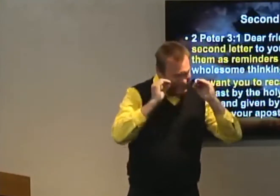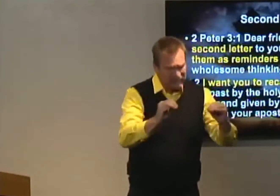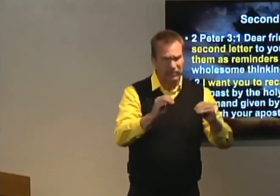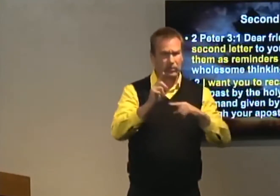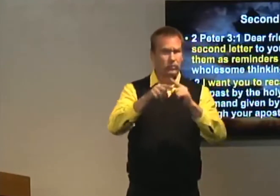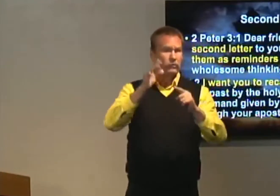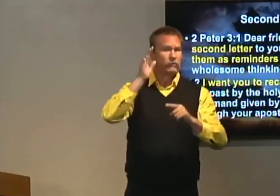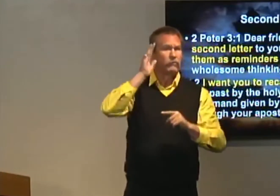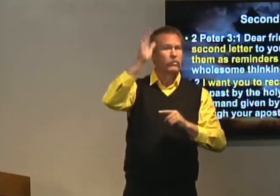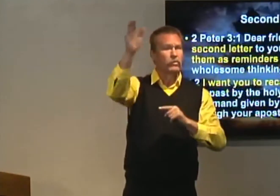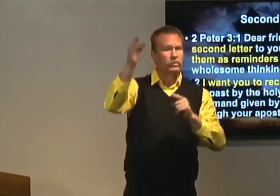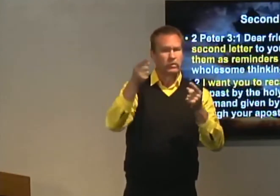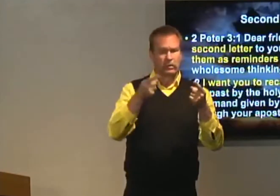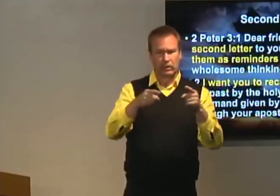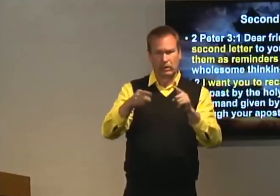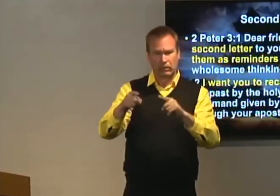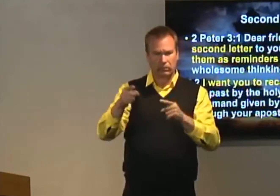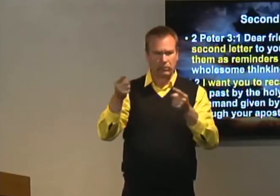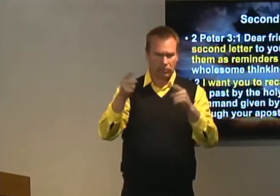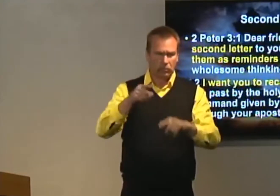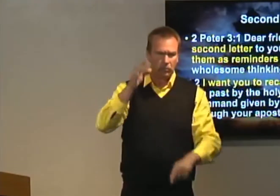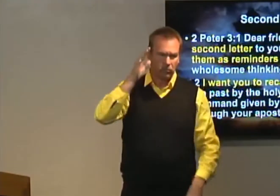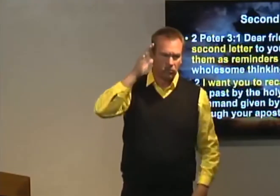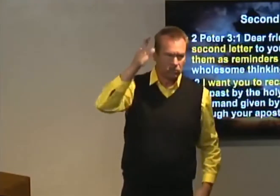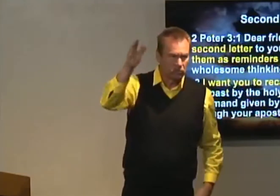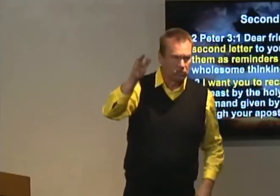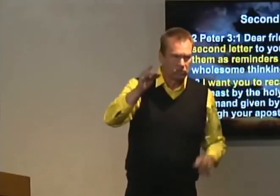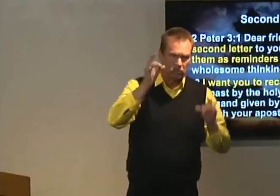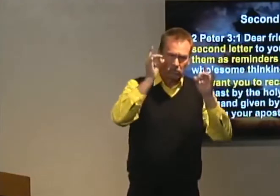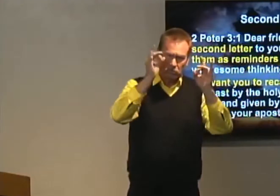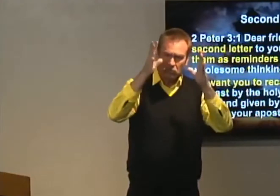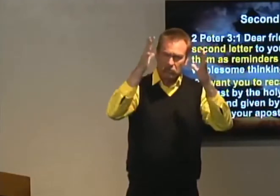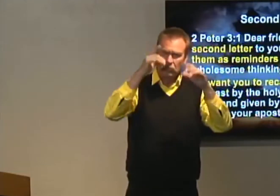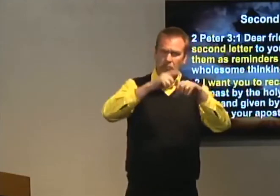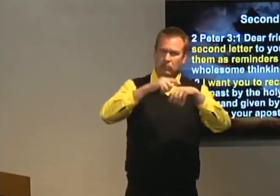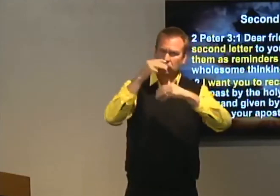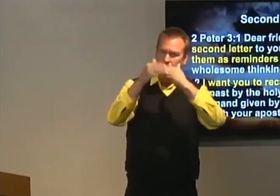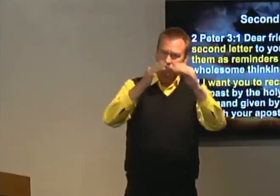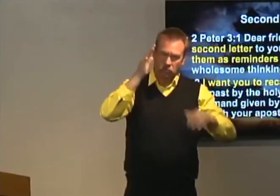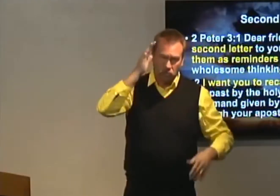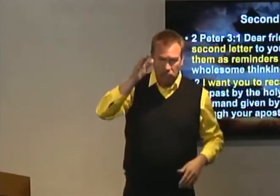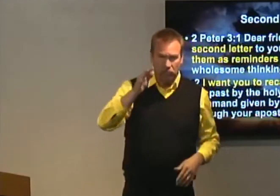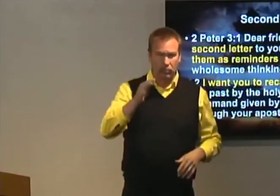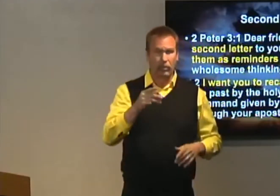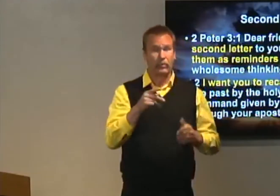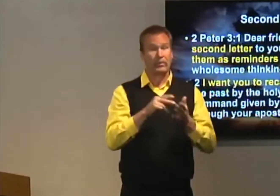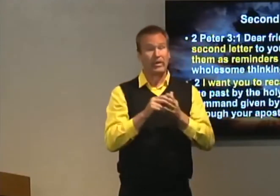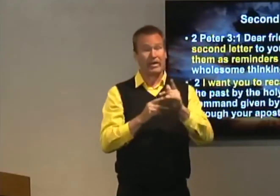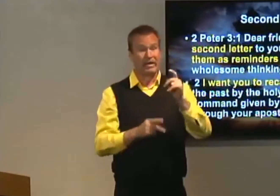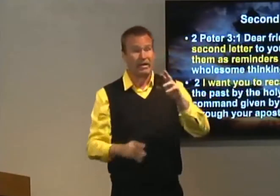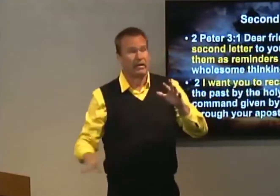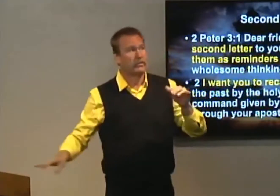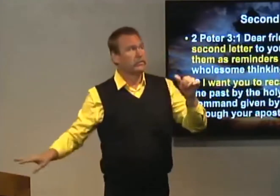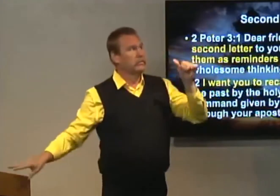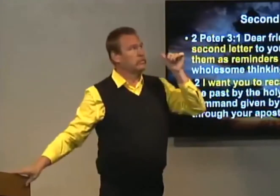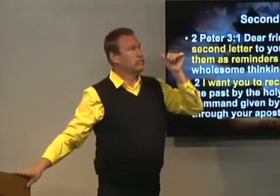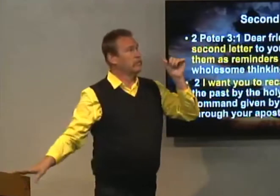the command given by our Lord and Savior. So all of these teachings were for the future so that people would not forget them as they went